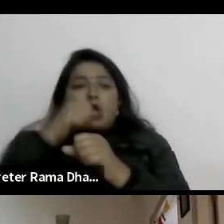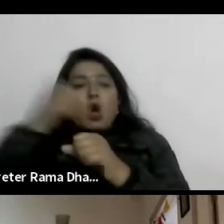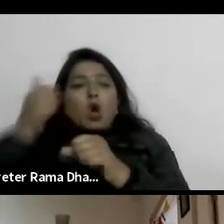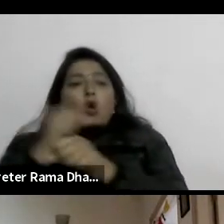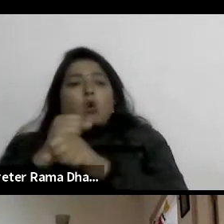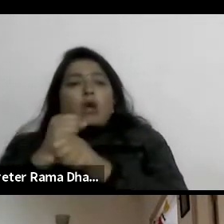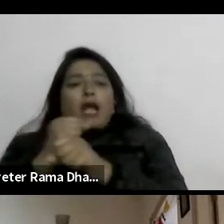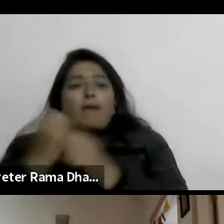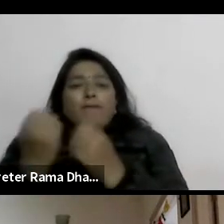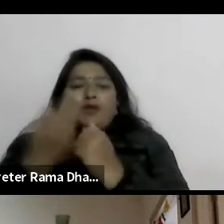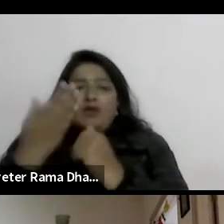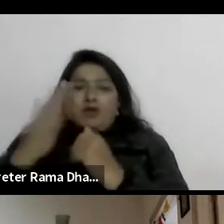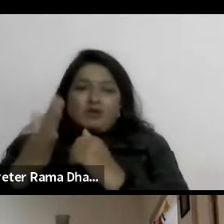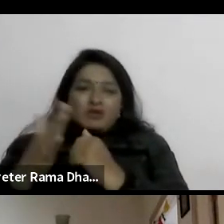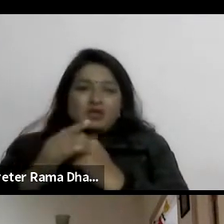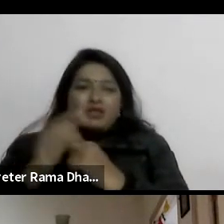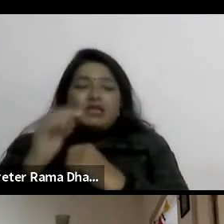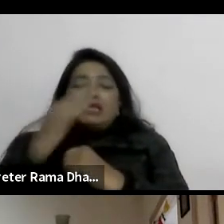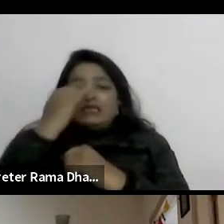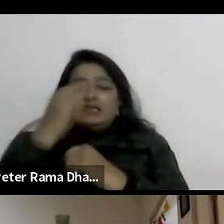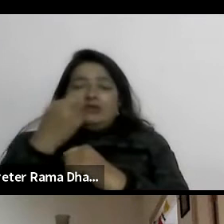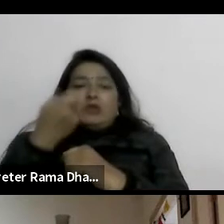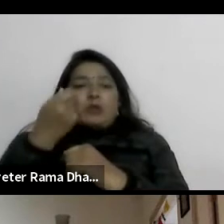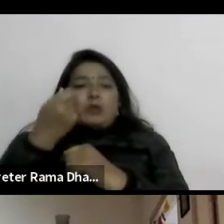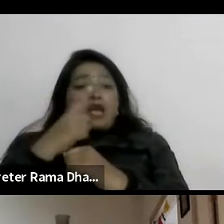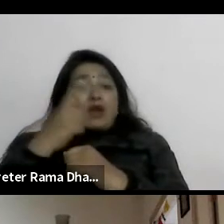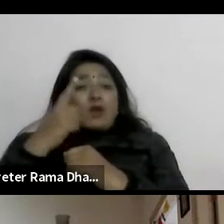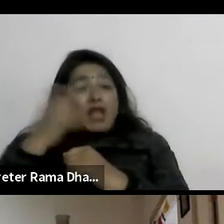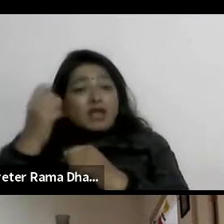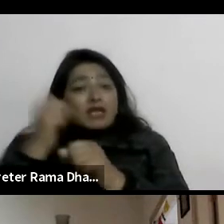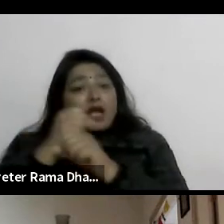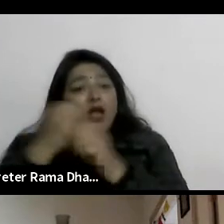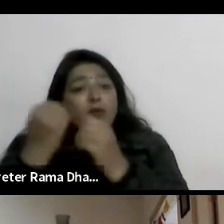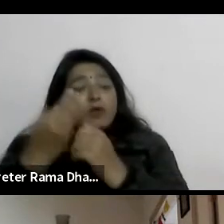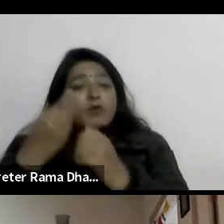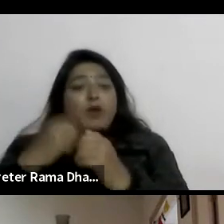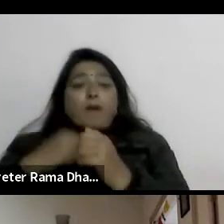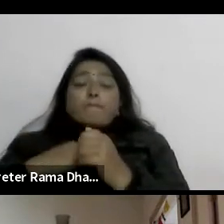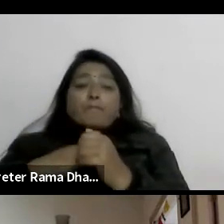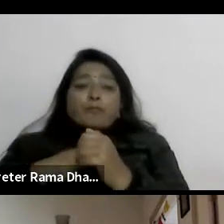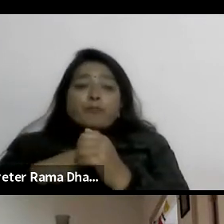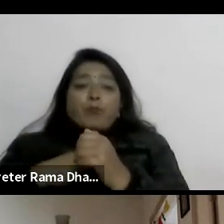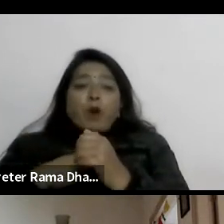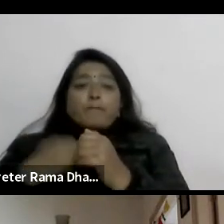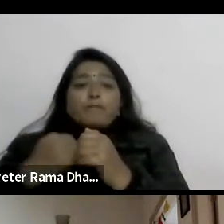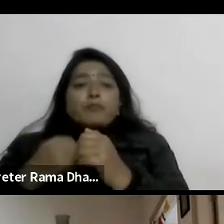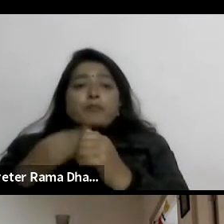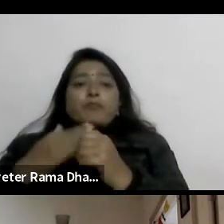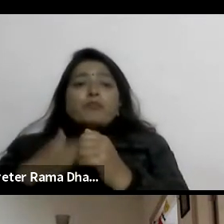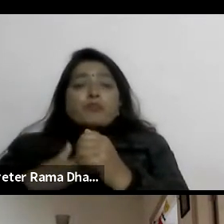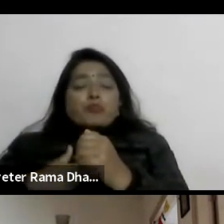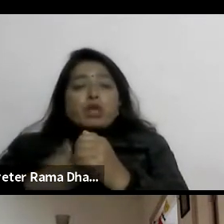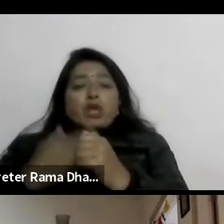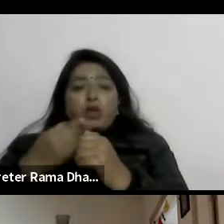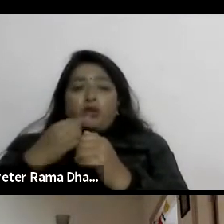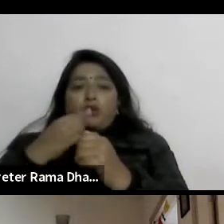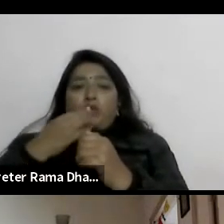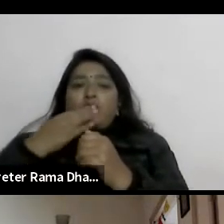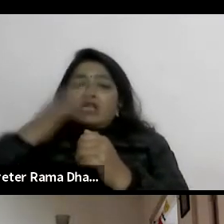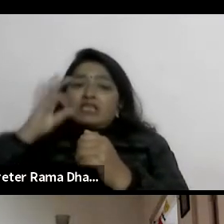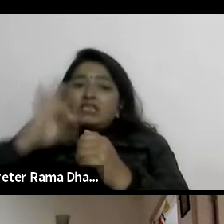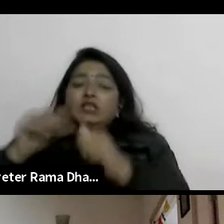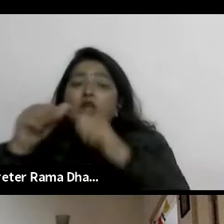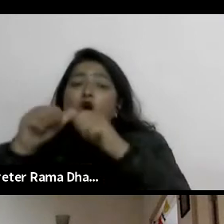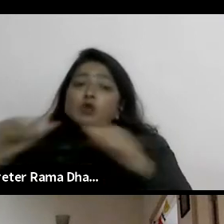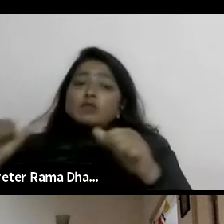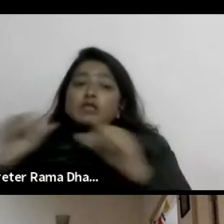into working for money. Okay, I made my choices. You may not like them, but they were my choices. And believe